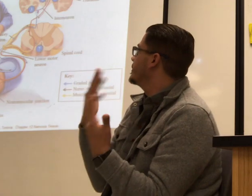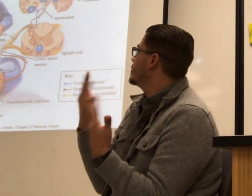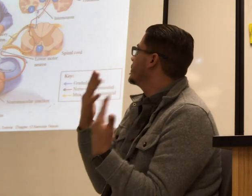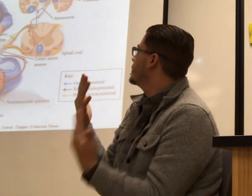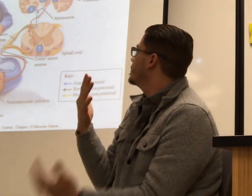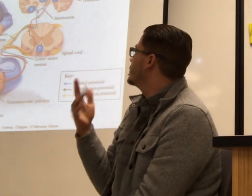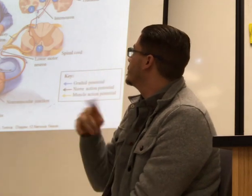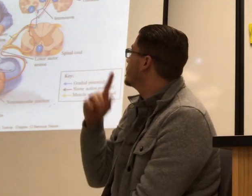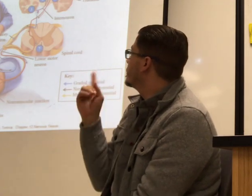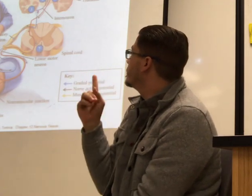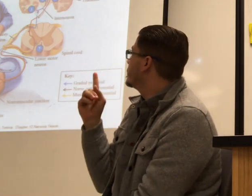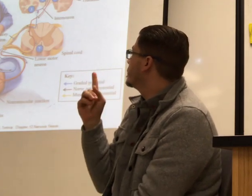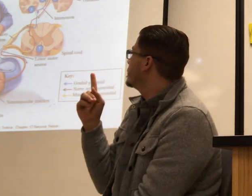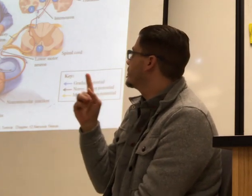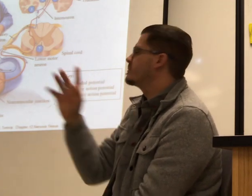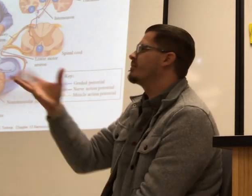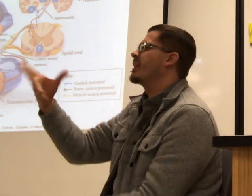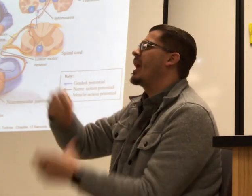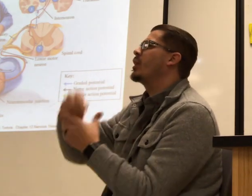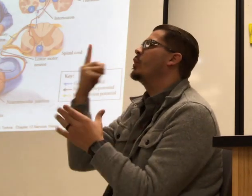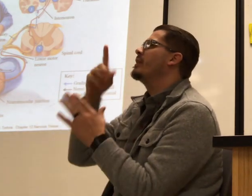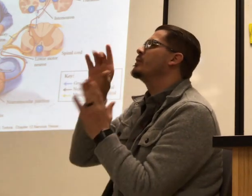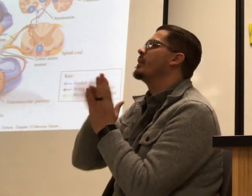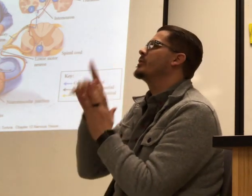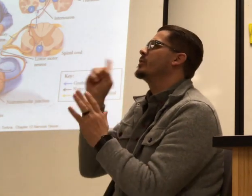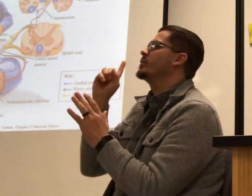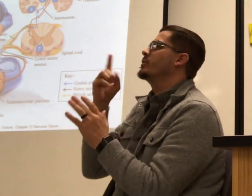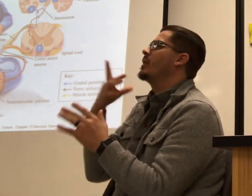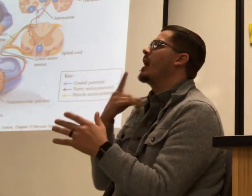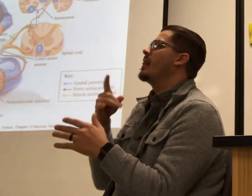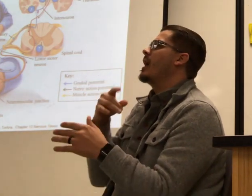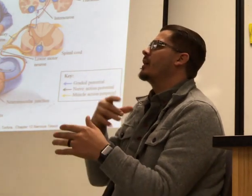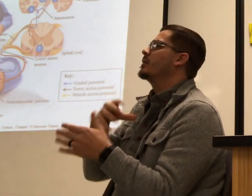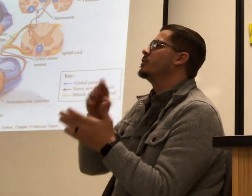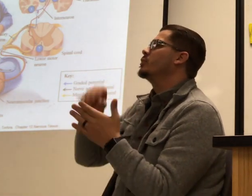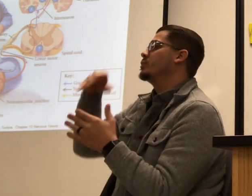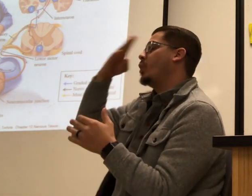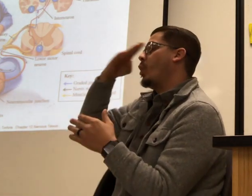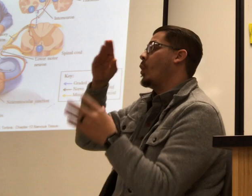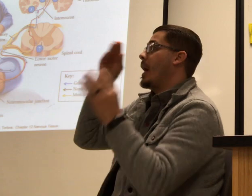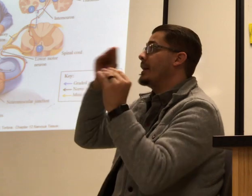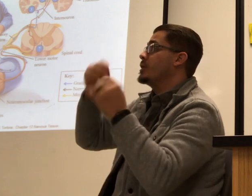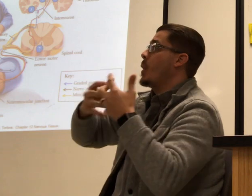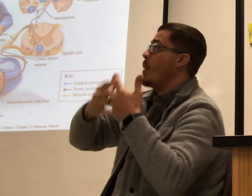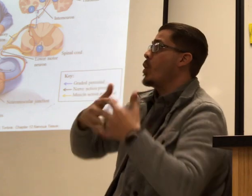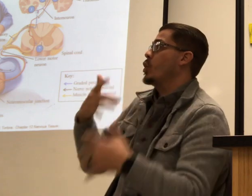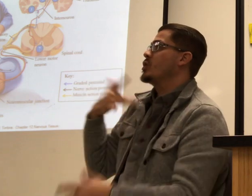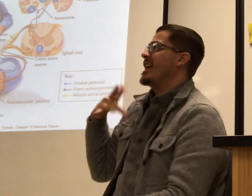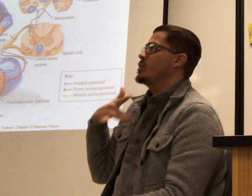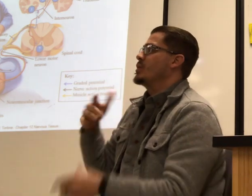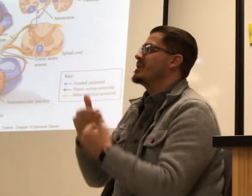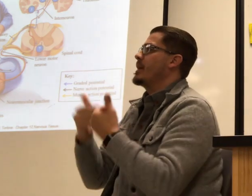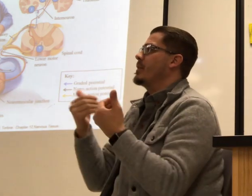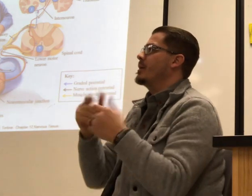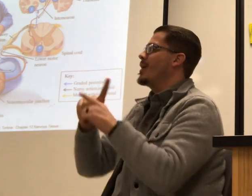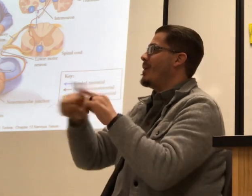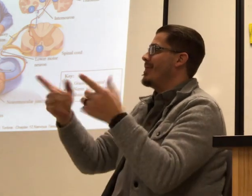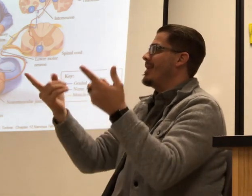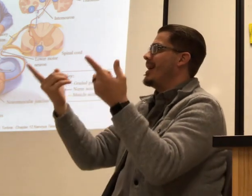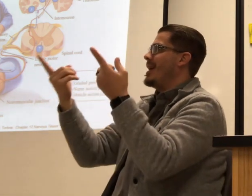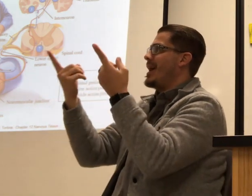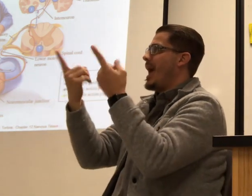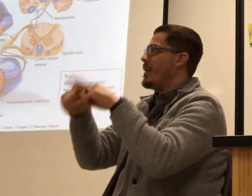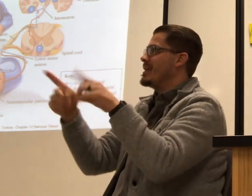that, talked about that. I just included this picture. I like students who know, even though I teach motor and sensory separately, they're happening at the same